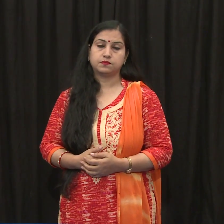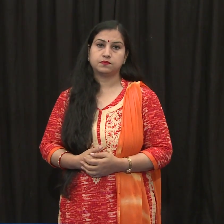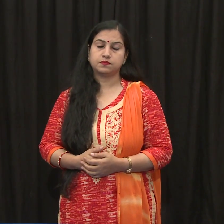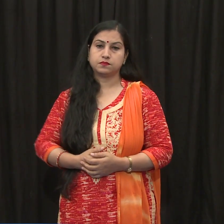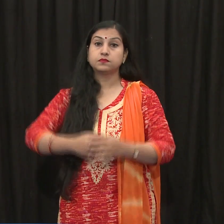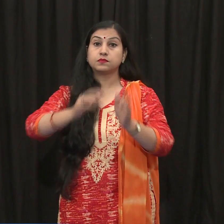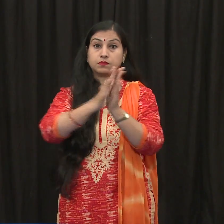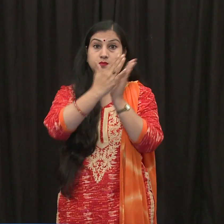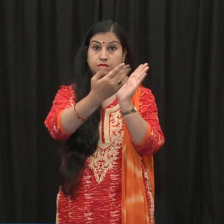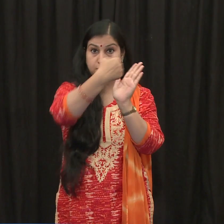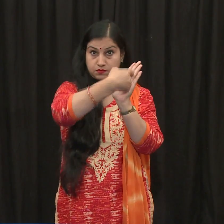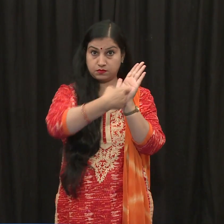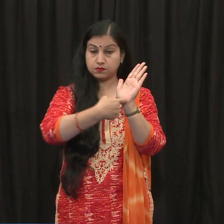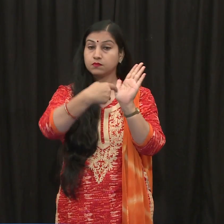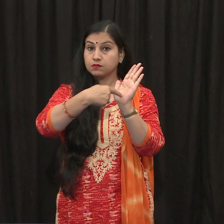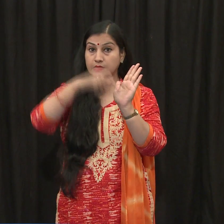Constitution of India is the